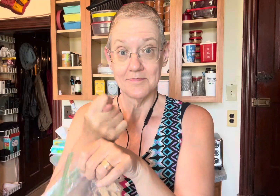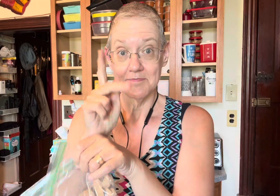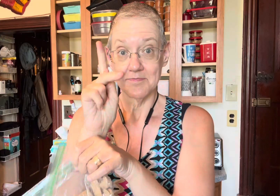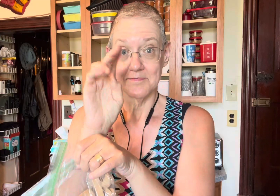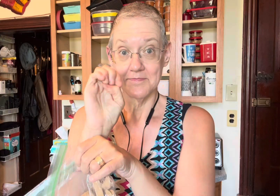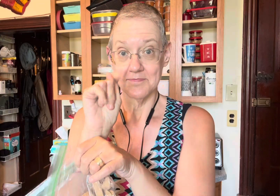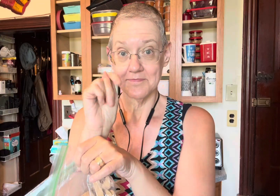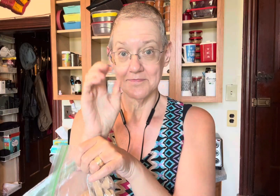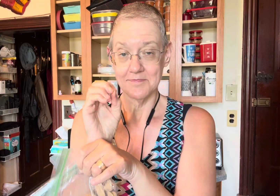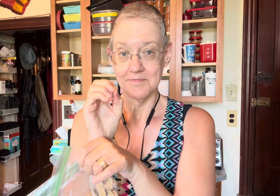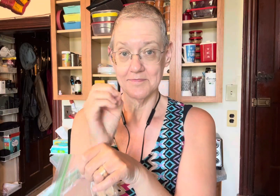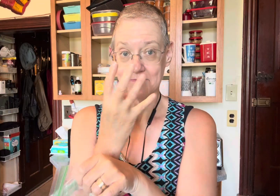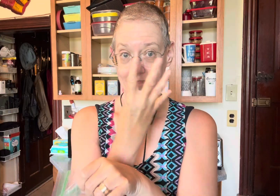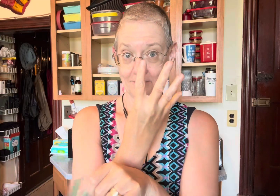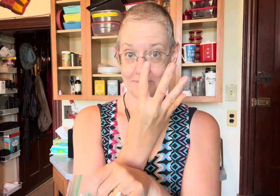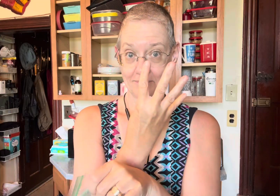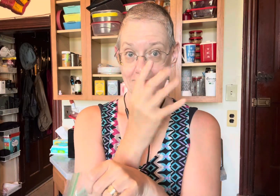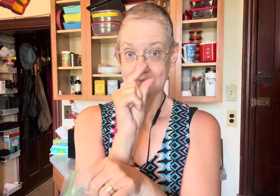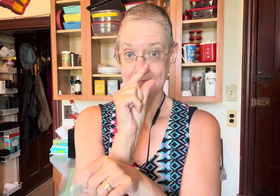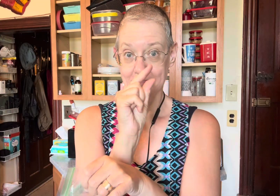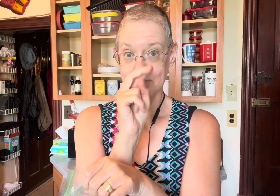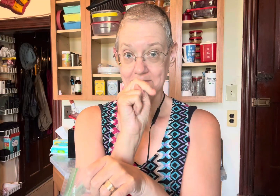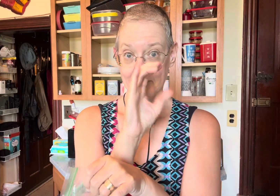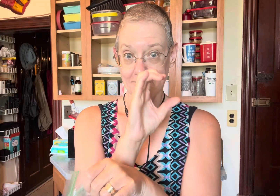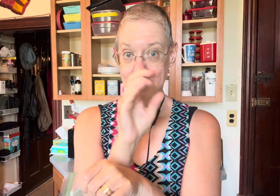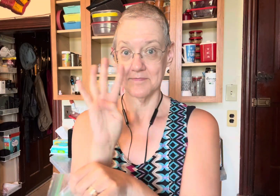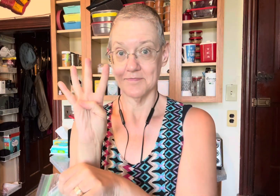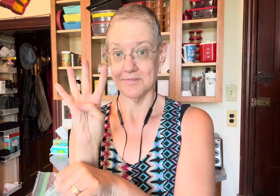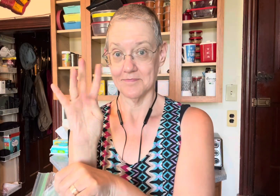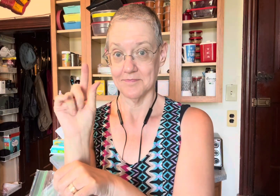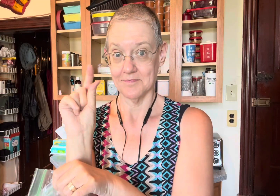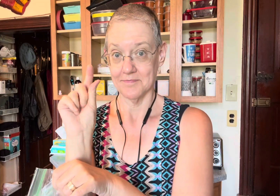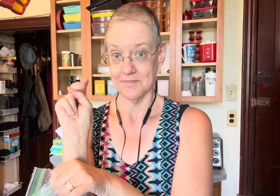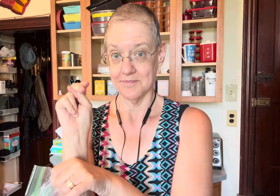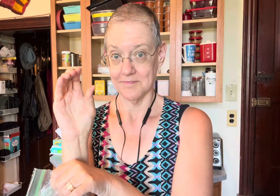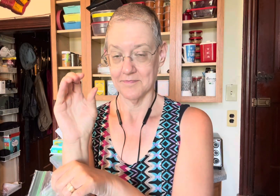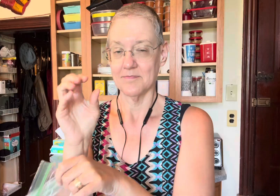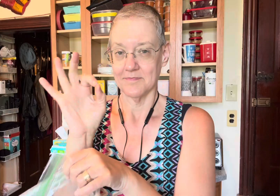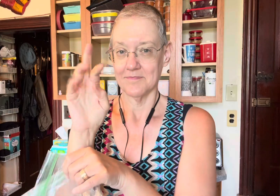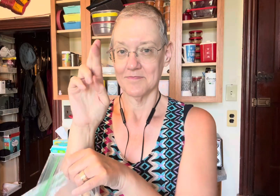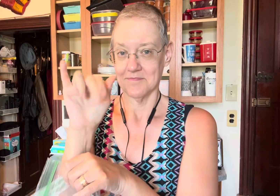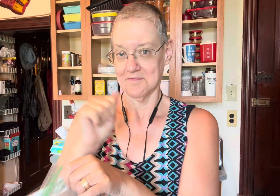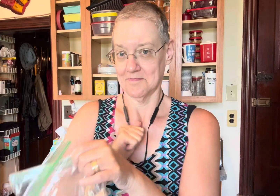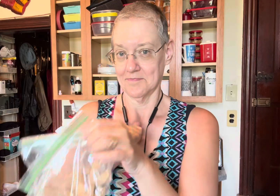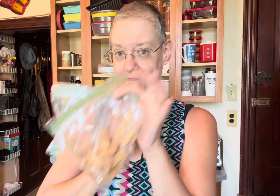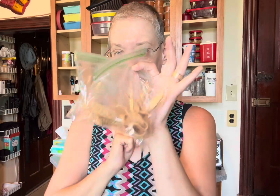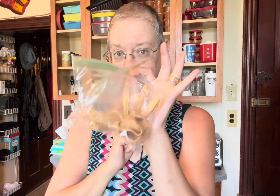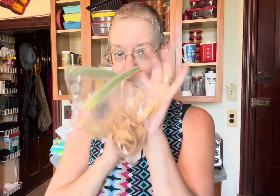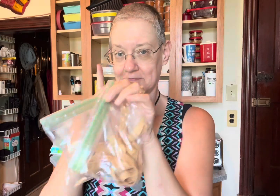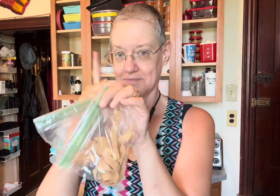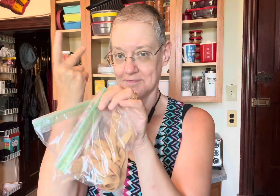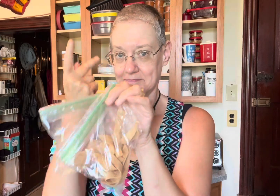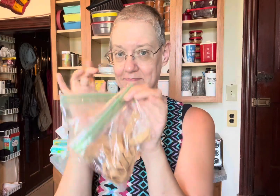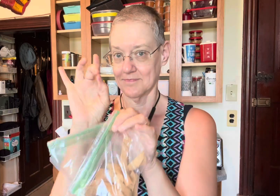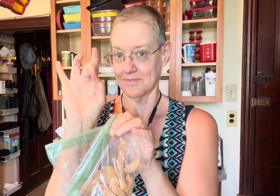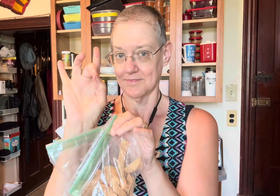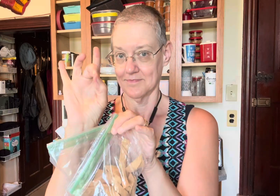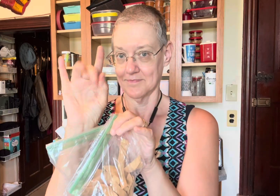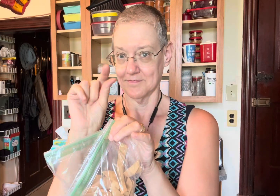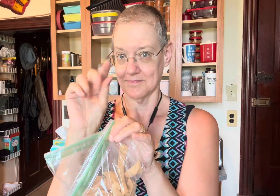from Dale's Keto Tortillas, so 4 grams each tortilla, meaning after I fry these